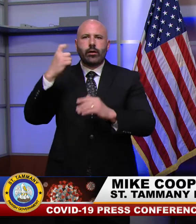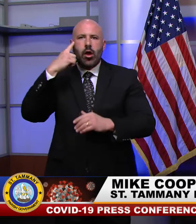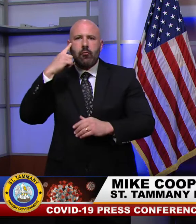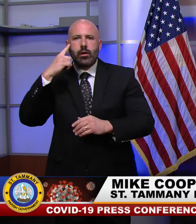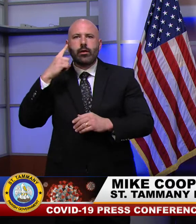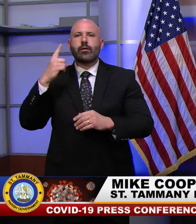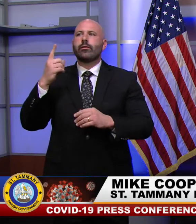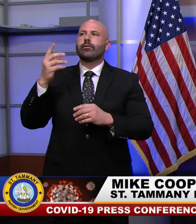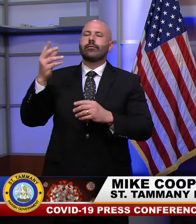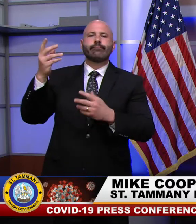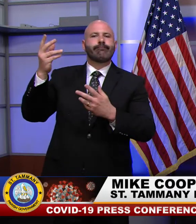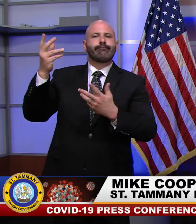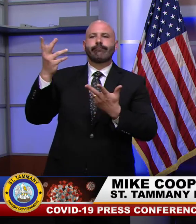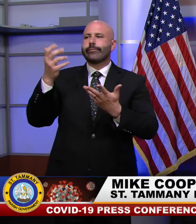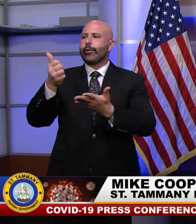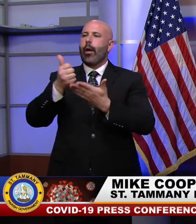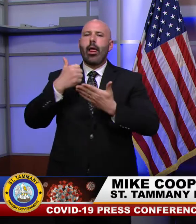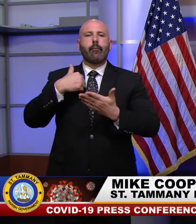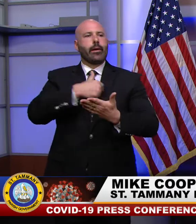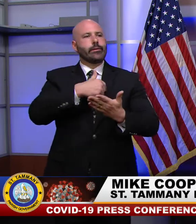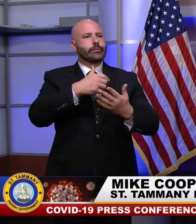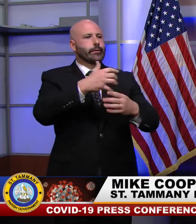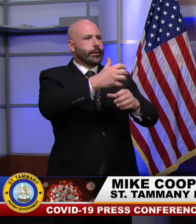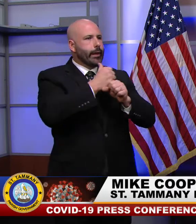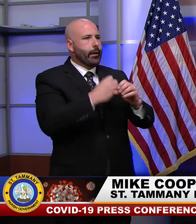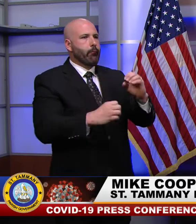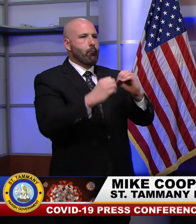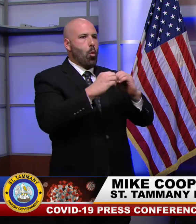us secure appropriate supplies.